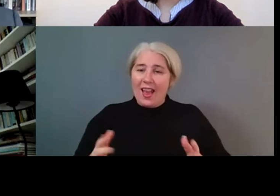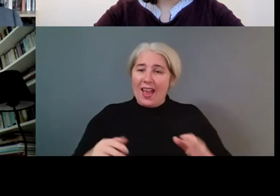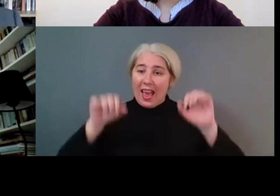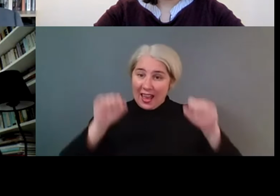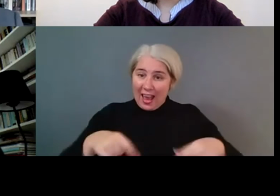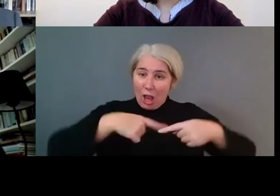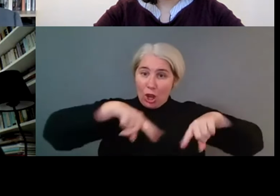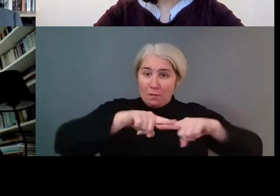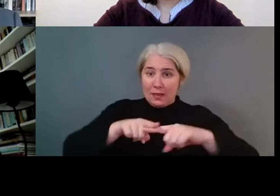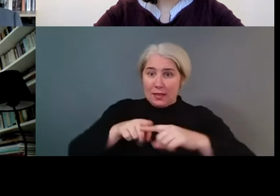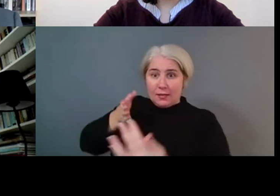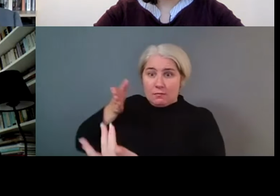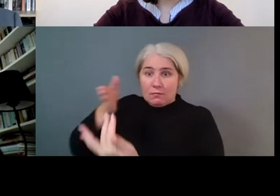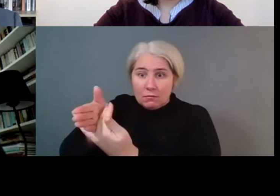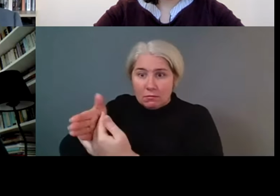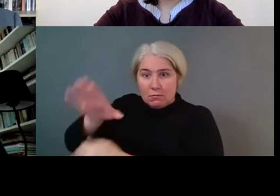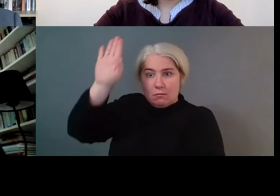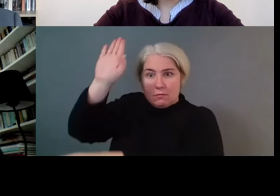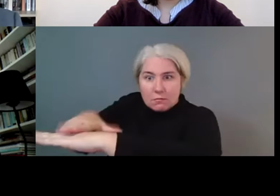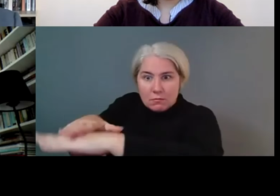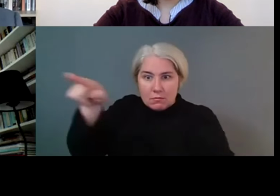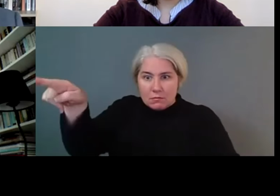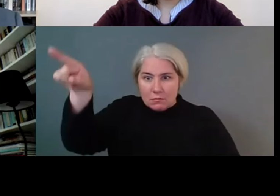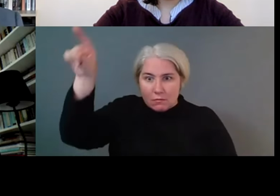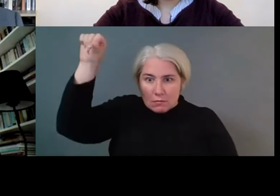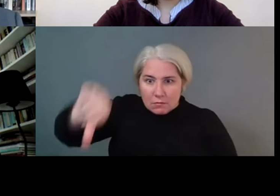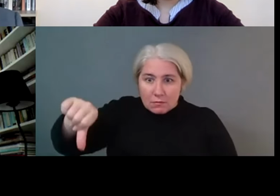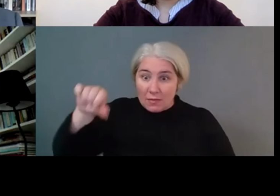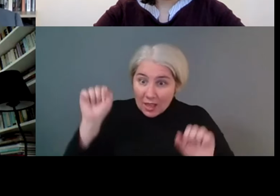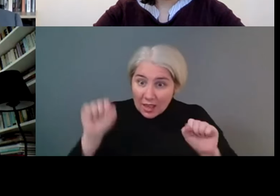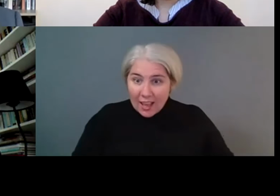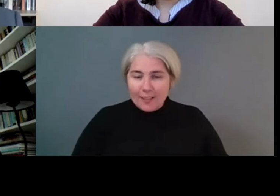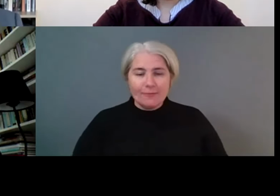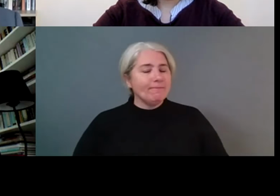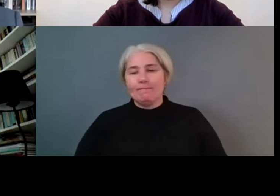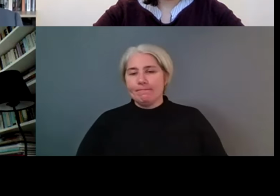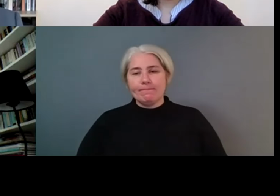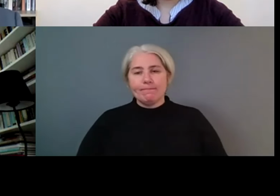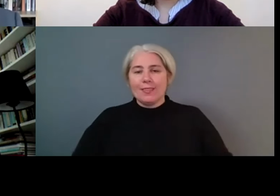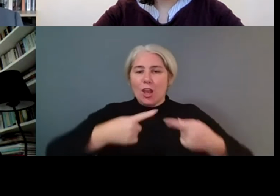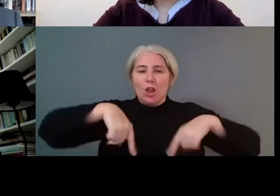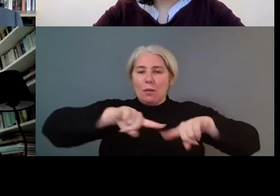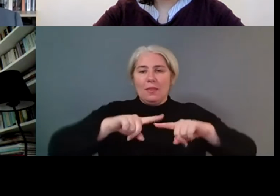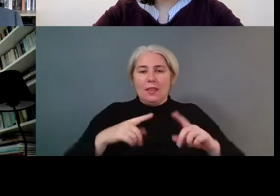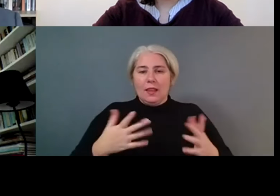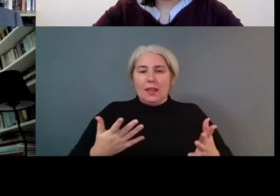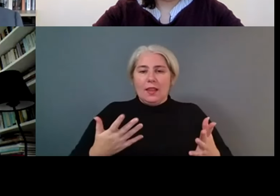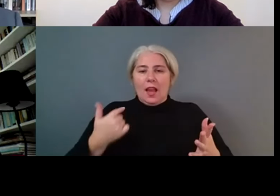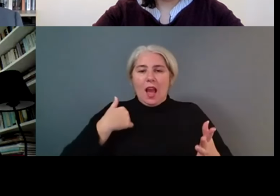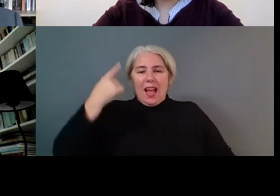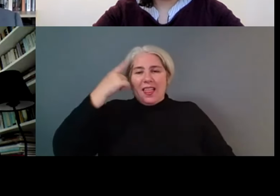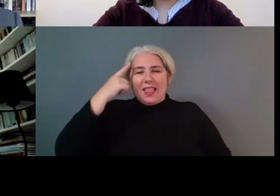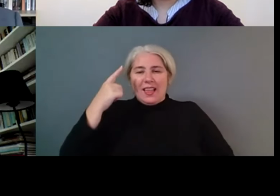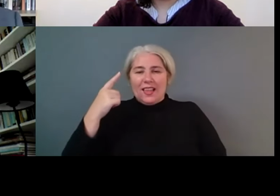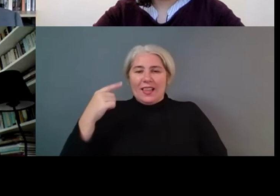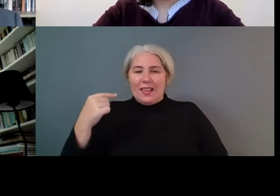make such a explanation, let's say, or something, you know, interventions when there are some misinterpretations in the